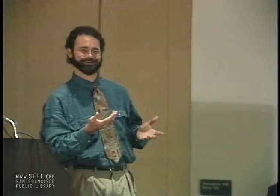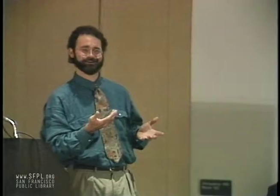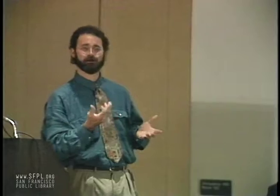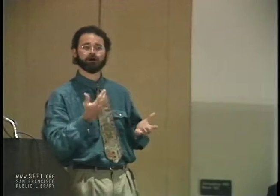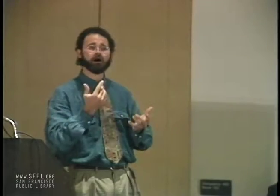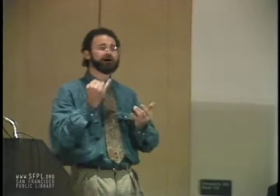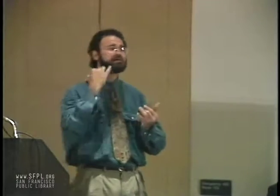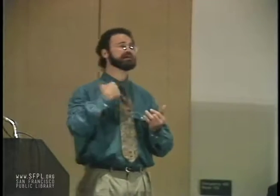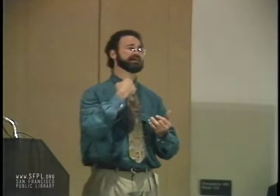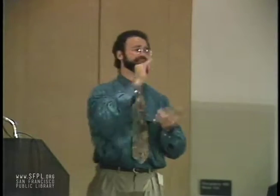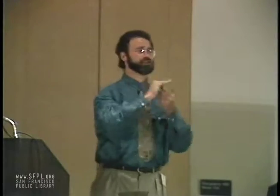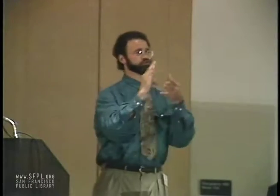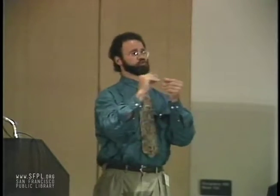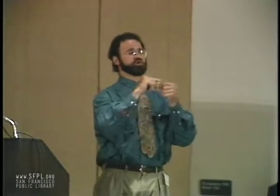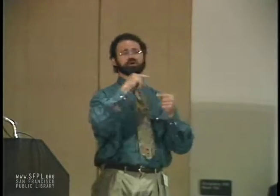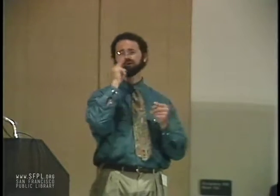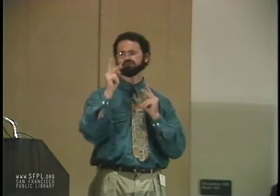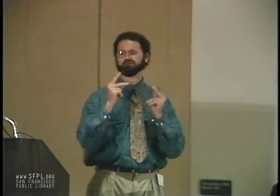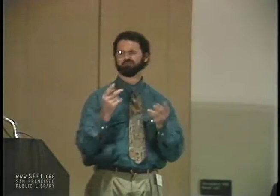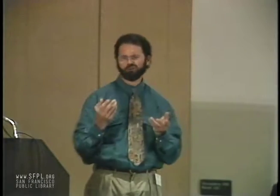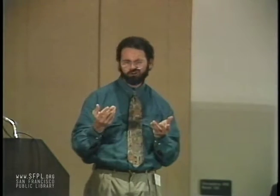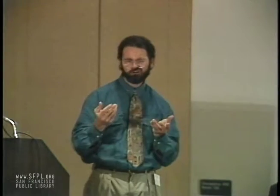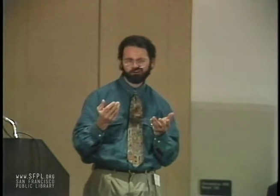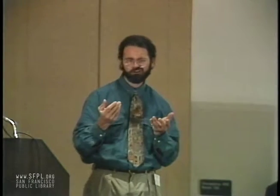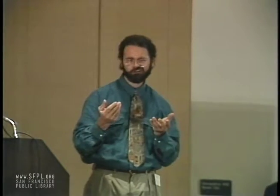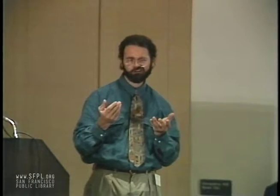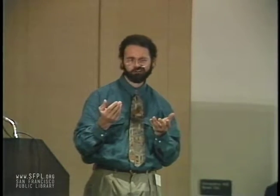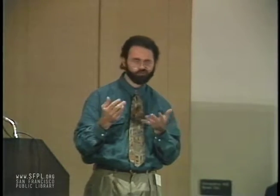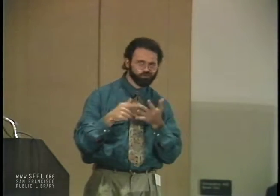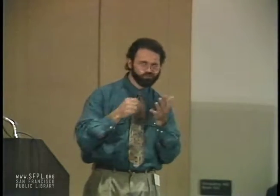And this switch controller looked at him, he was very puzzled. And you know,